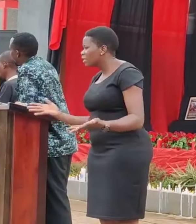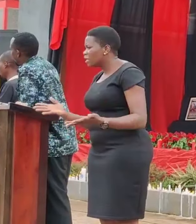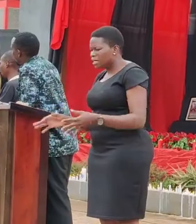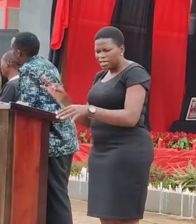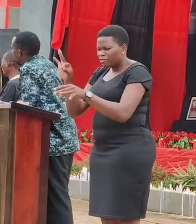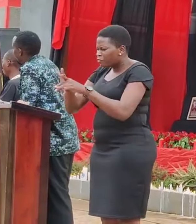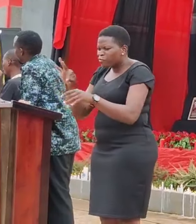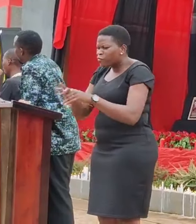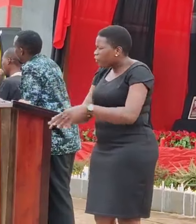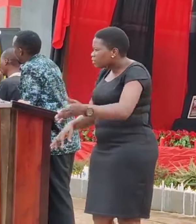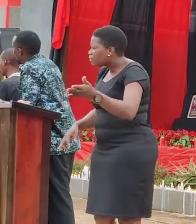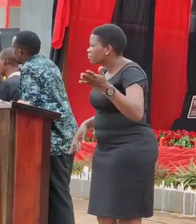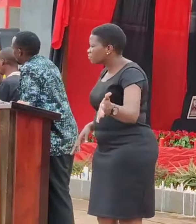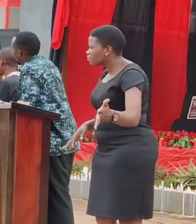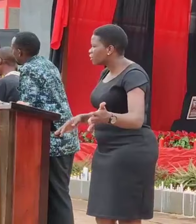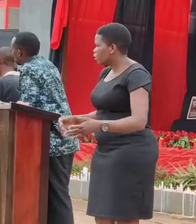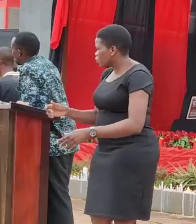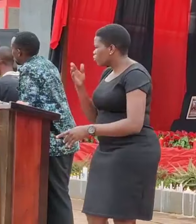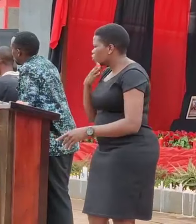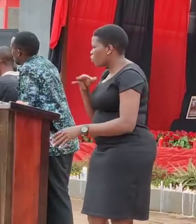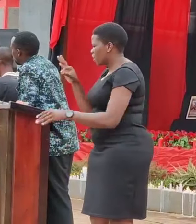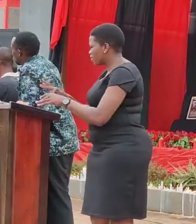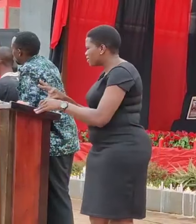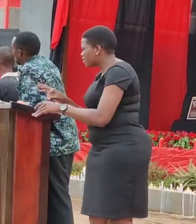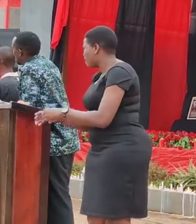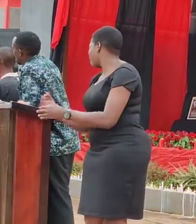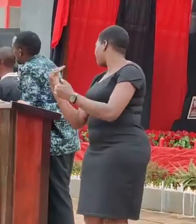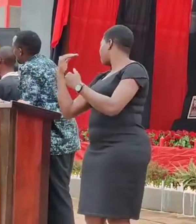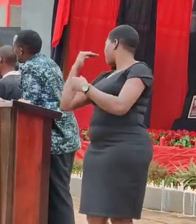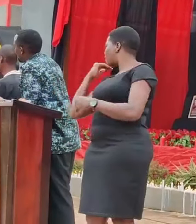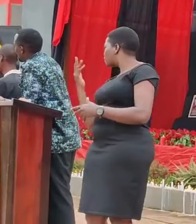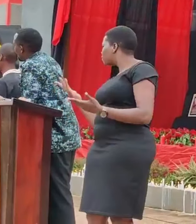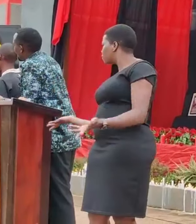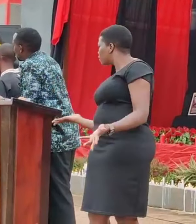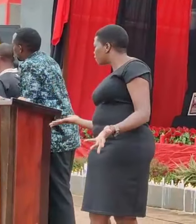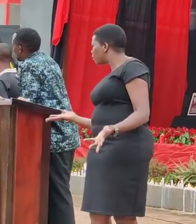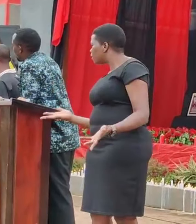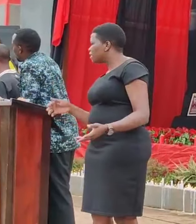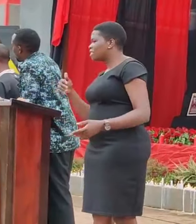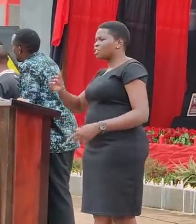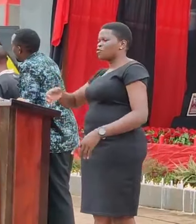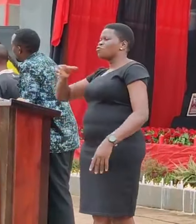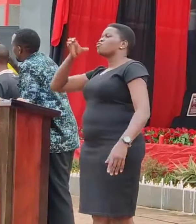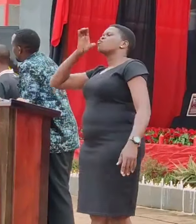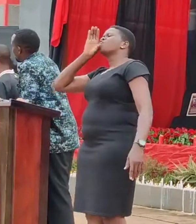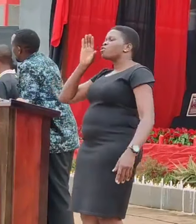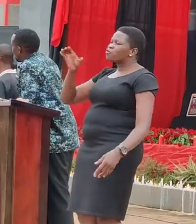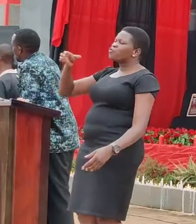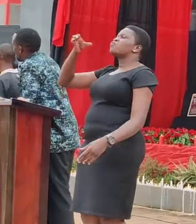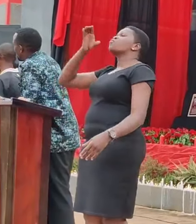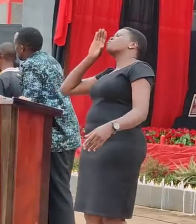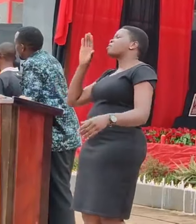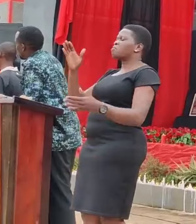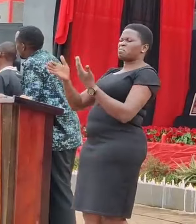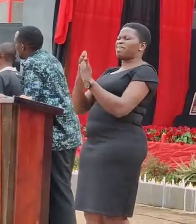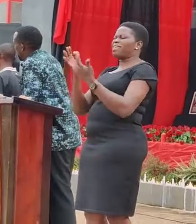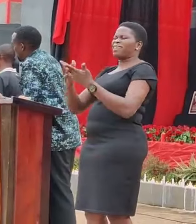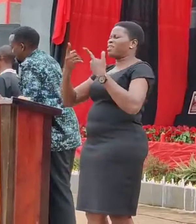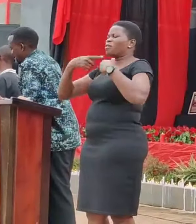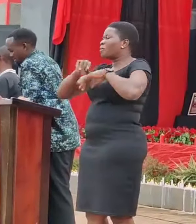akalulu ne muwa omuntu yatulima empiiri ku mugongo n'aba nga anywa munyimwembe nga